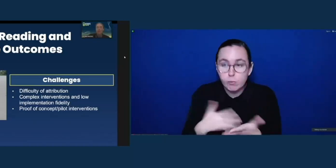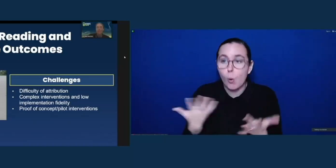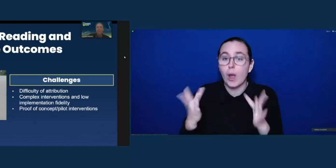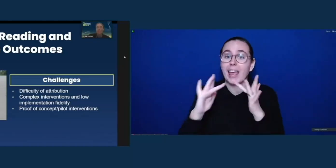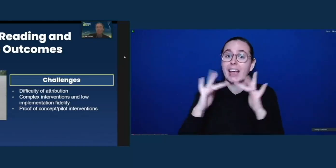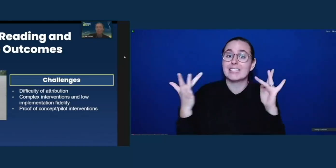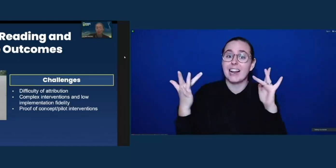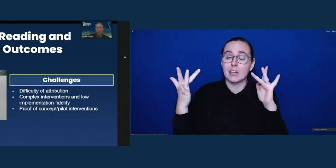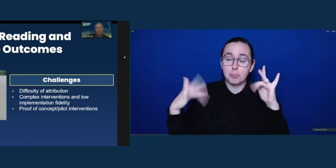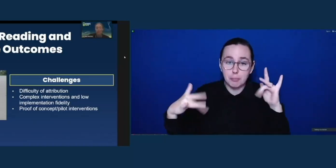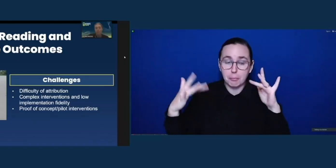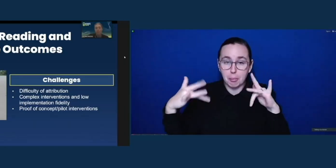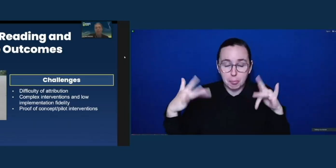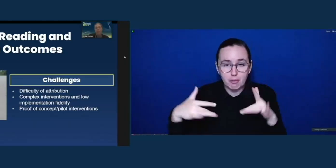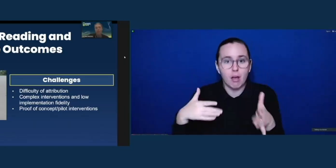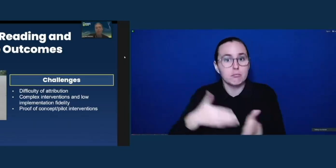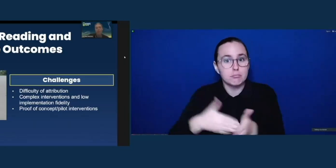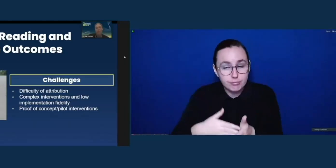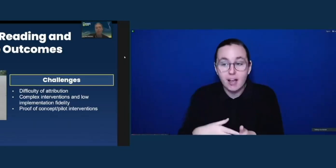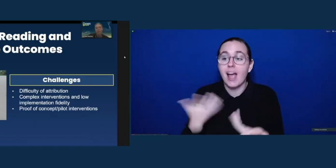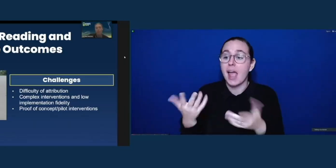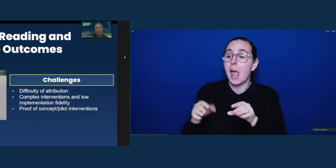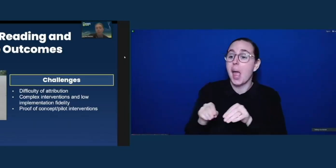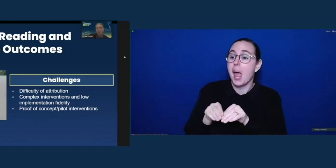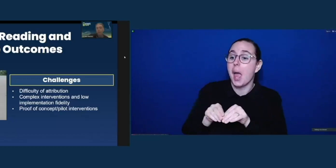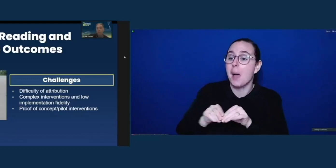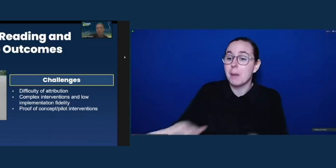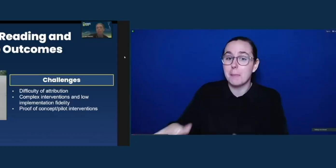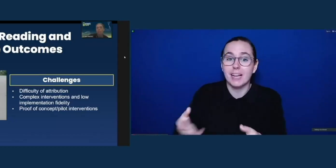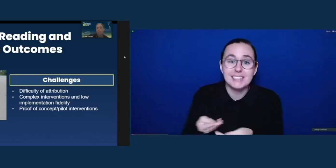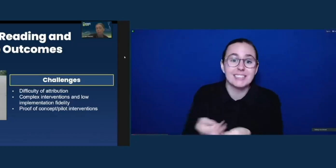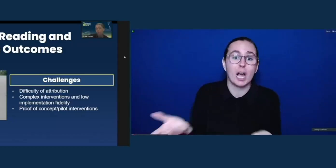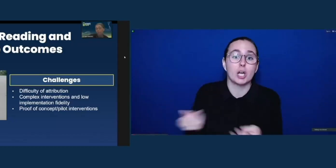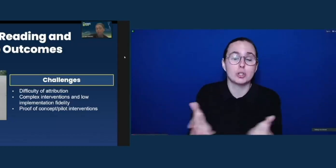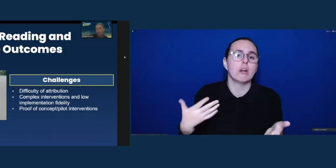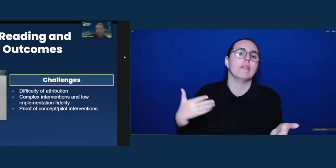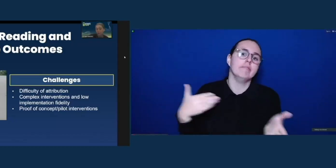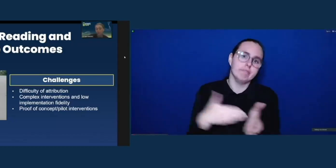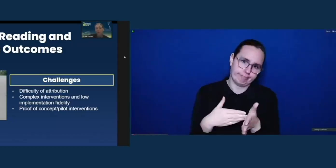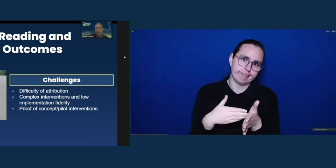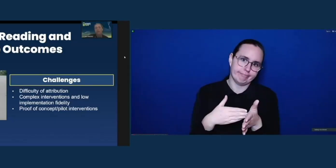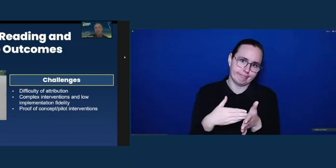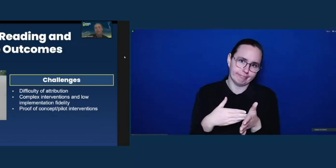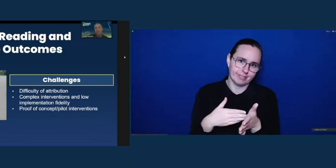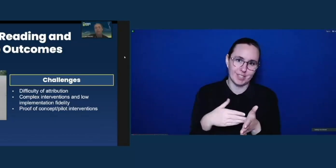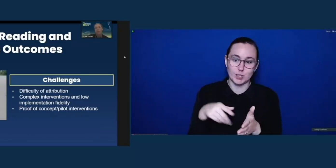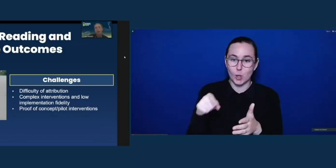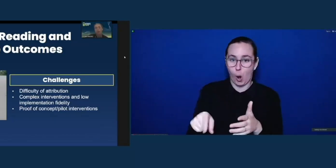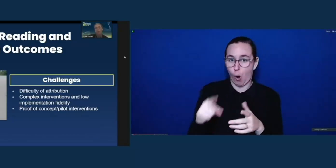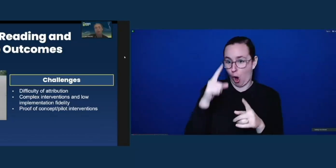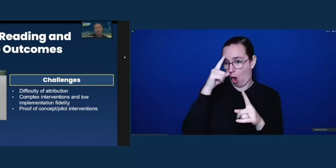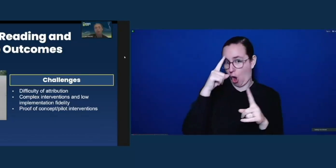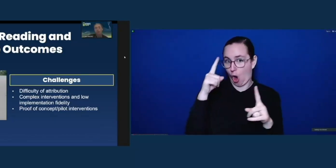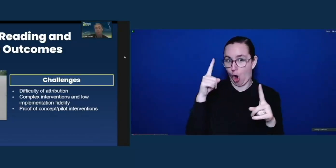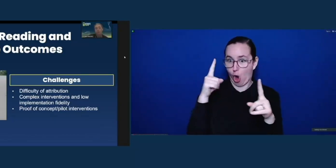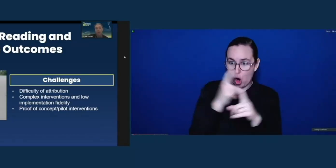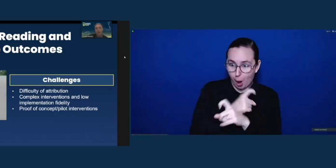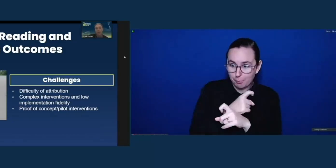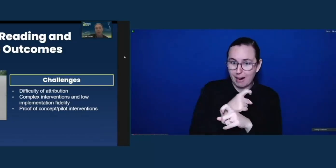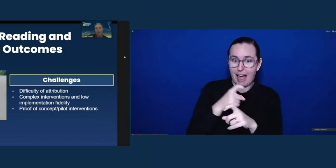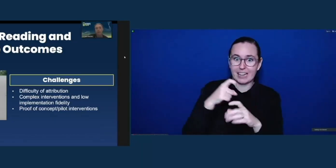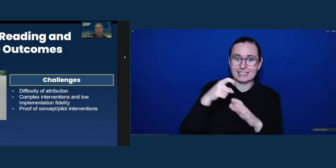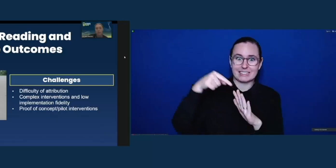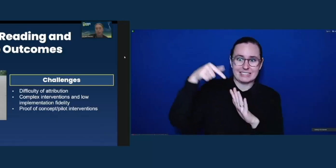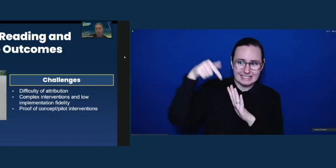So when you have these complex interventions and challenges with implementing infidelity, it does make it a challenge to be able to